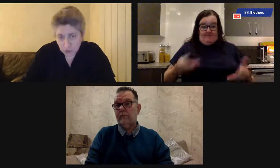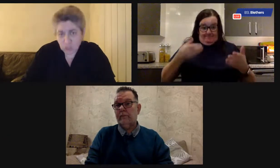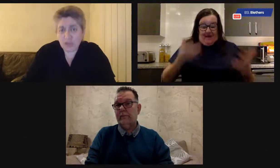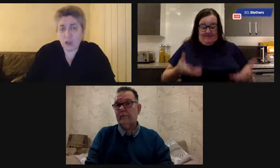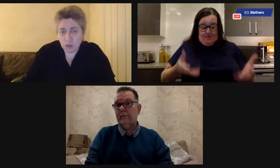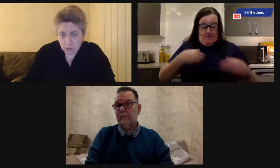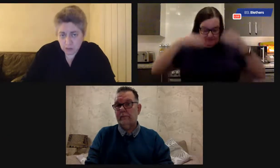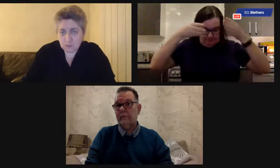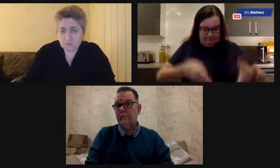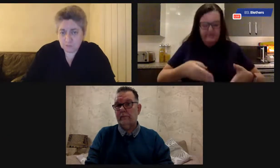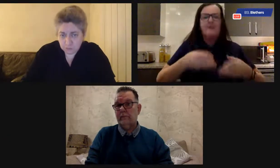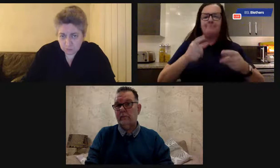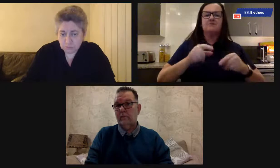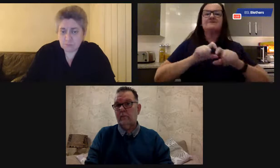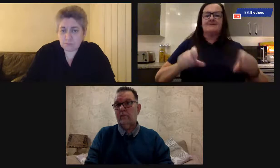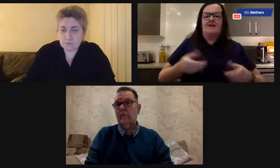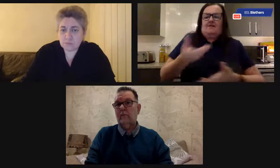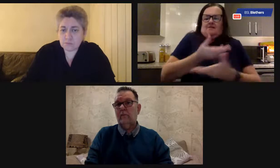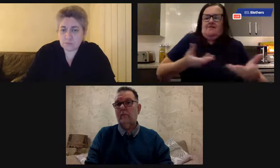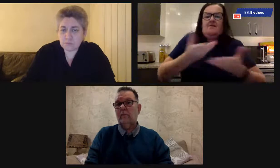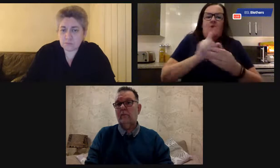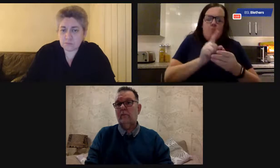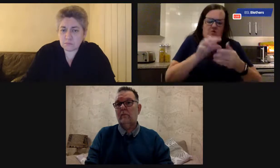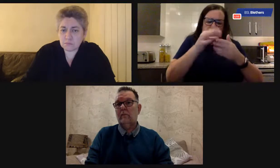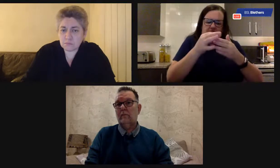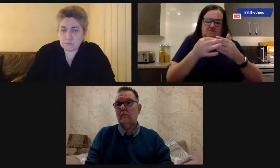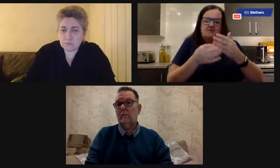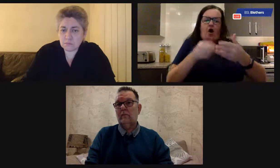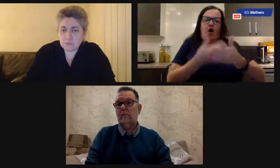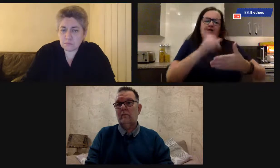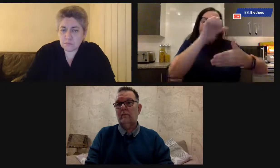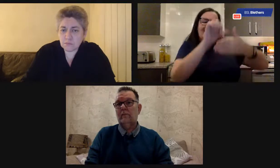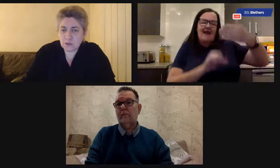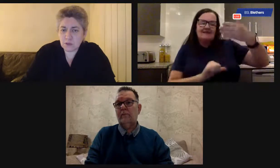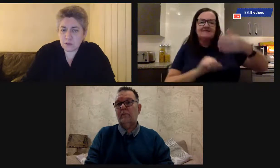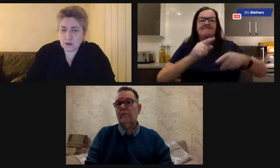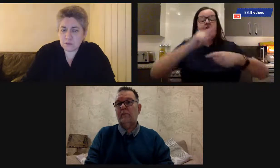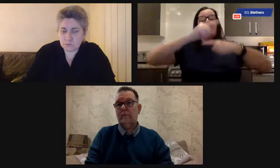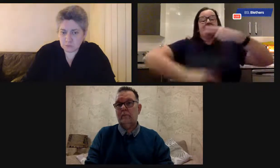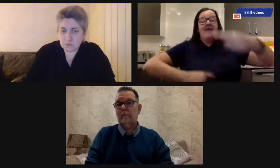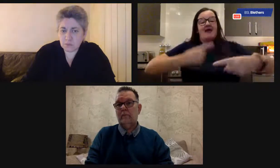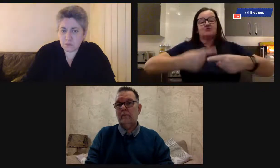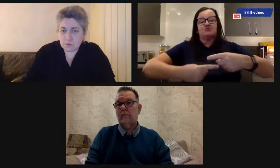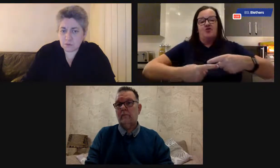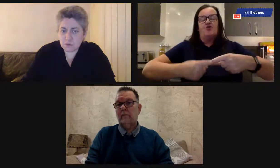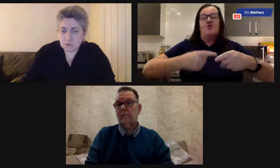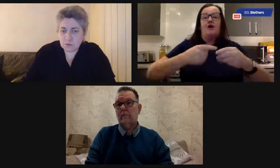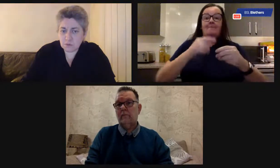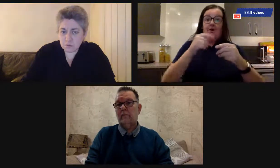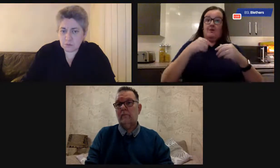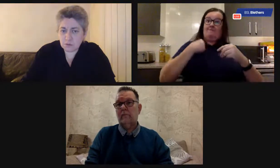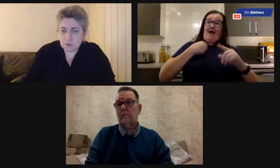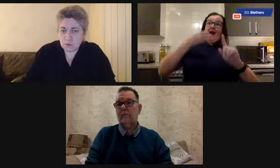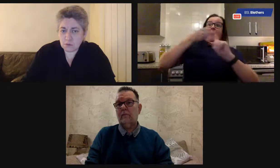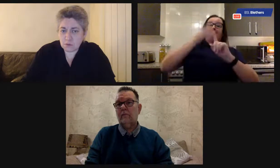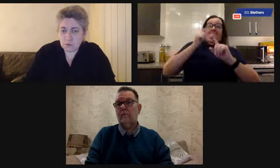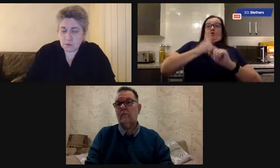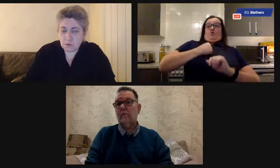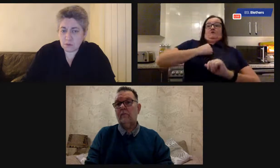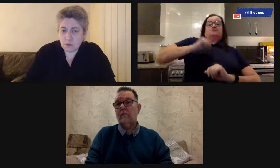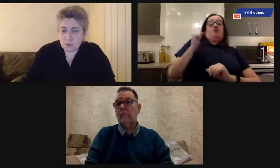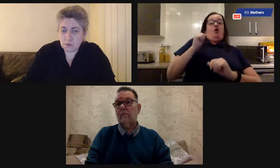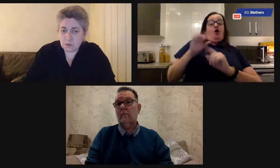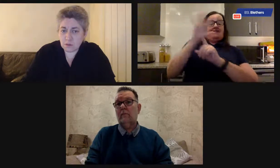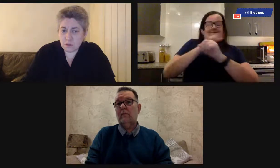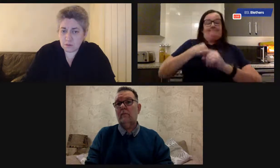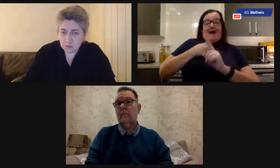At the moment, our complete focus is on this year's event. So we are definitely just still in discussions about next year.